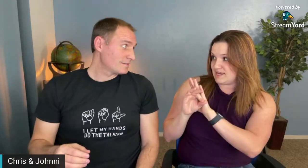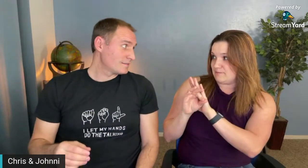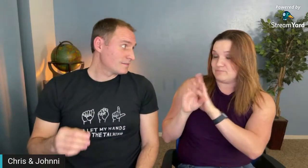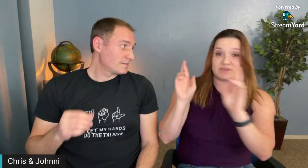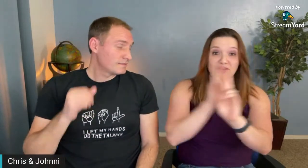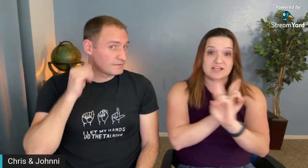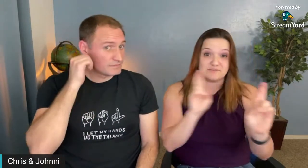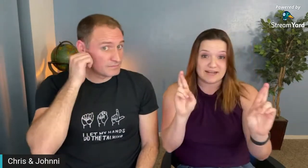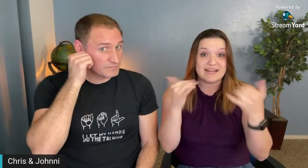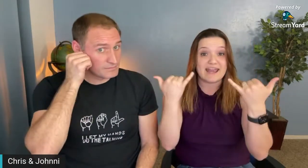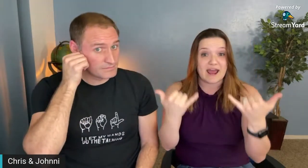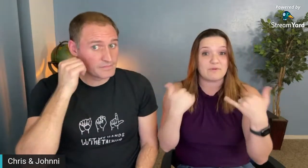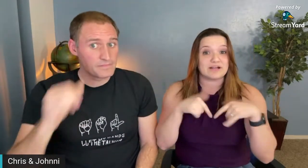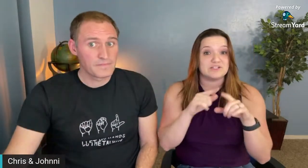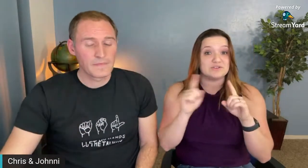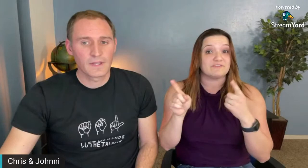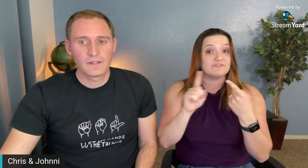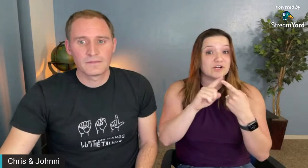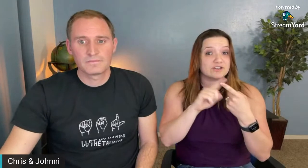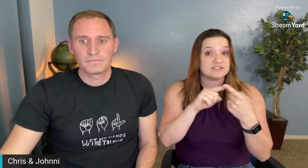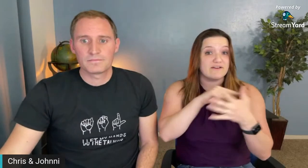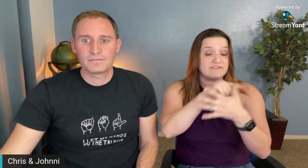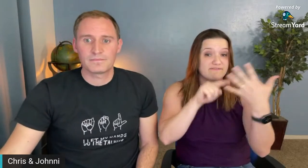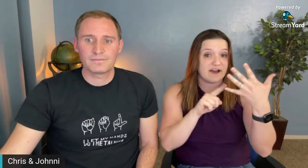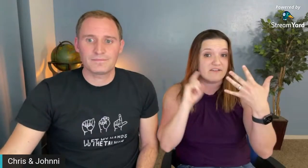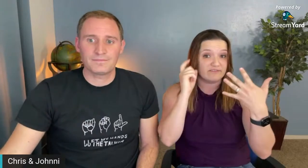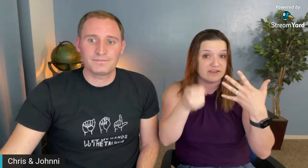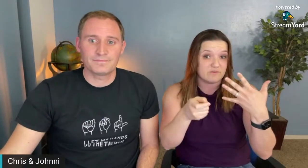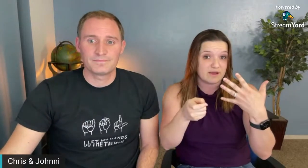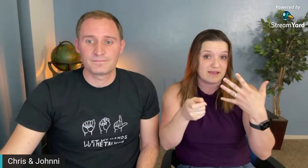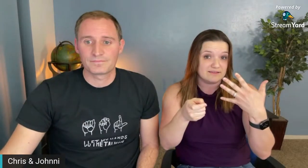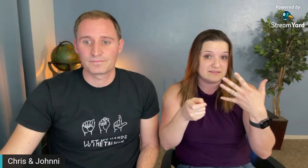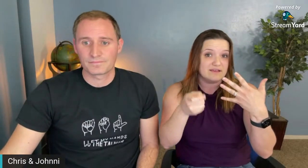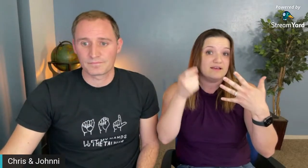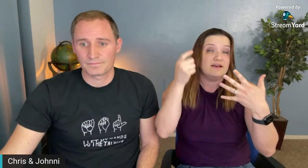name. You guys ready? Now we're going to do the first of the 5 giveaways